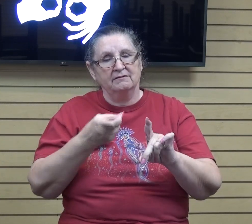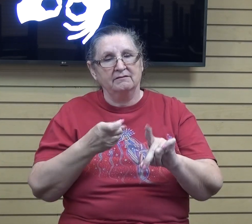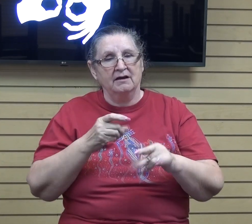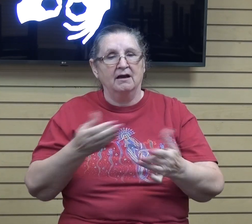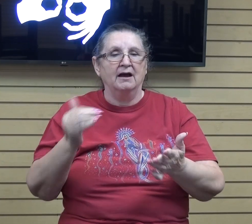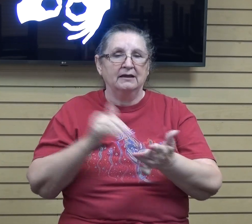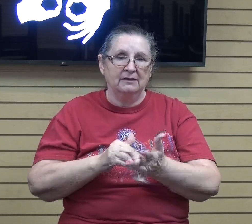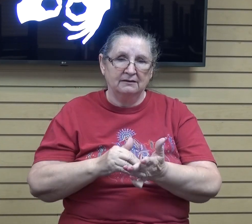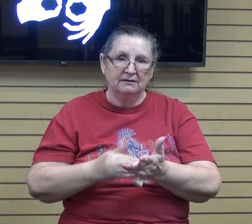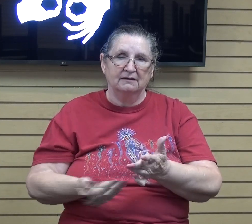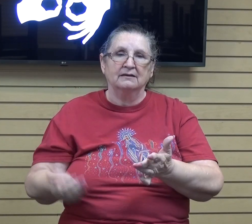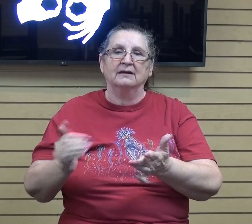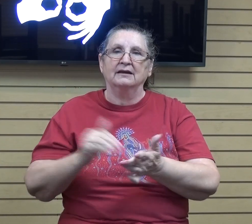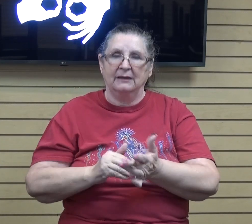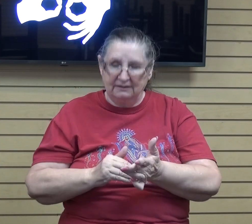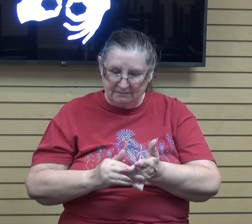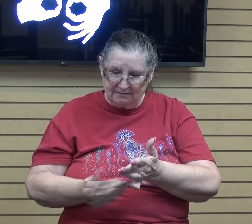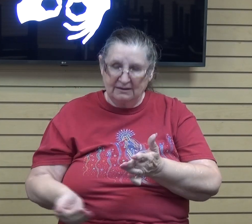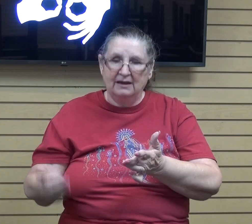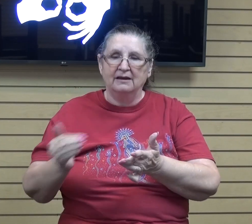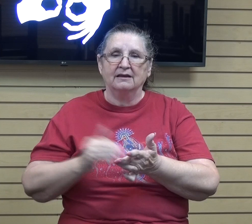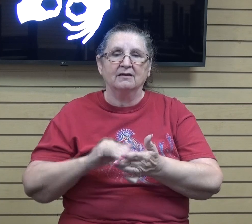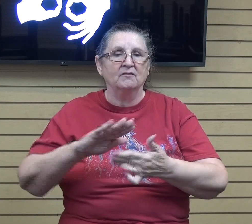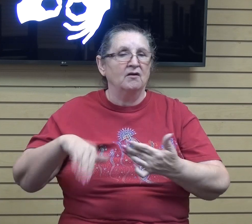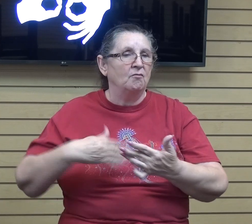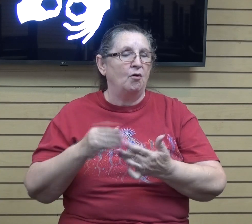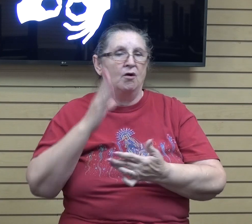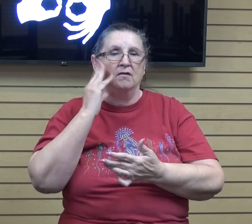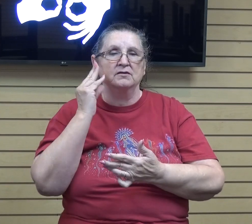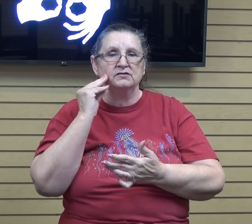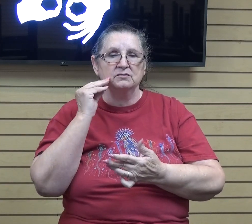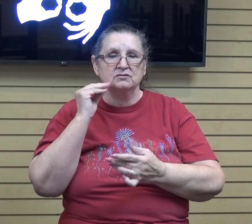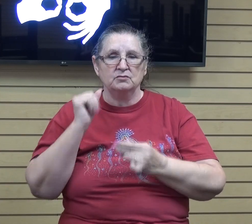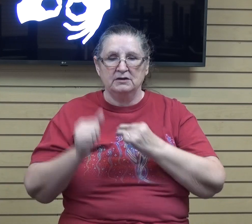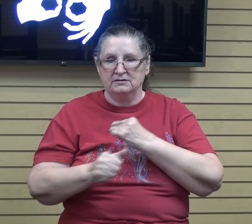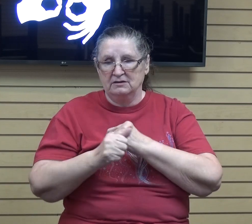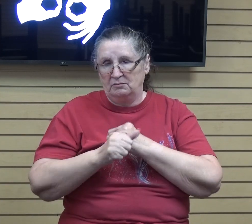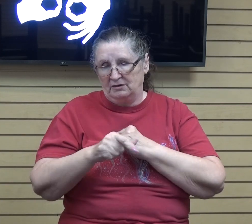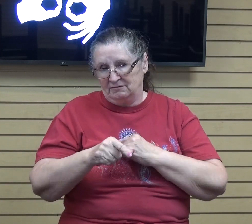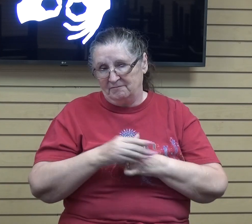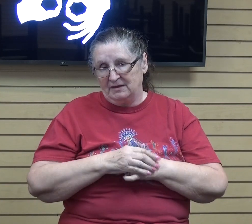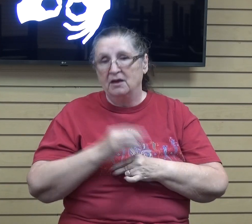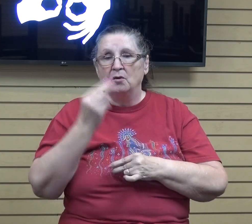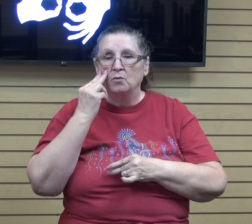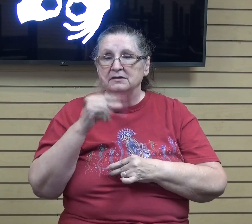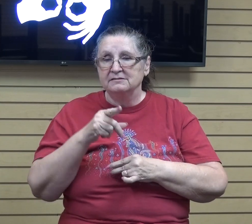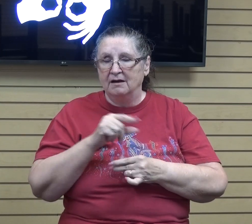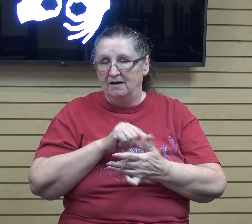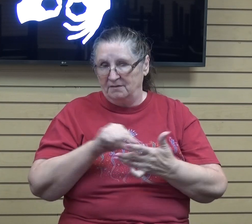over and over from every situation that threatened him. That's what we just seen in those verses in Acts we read.